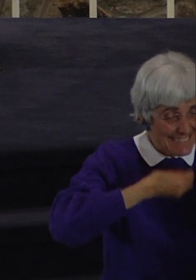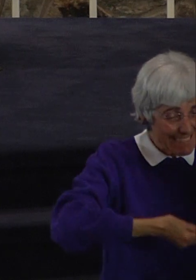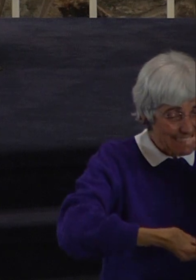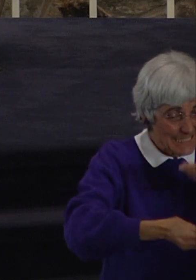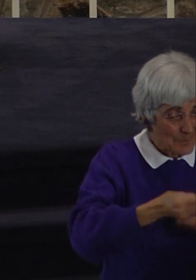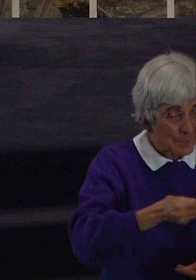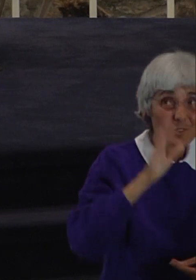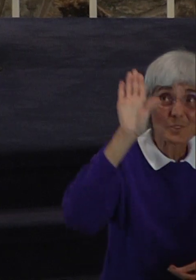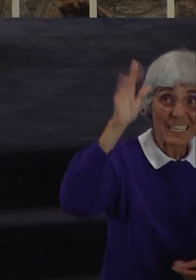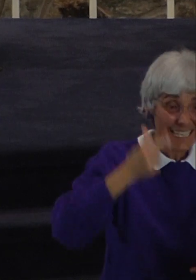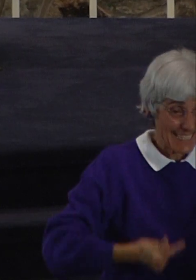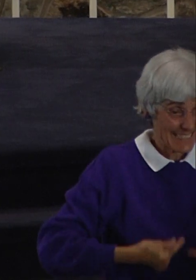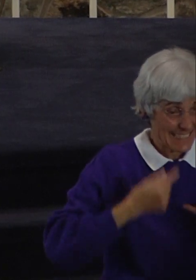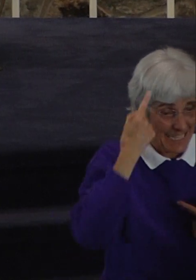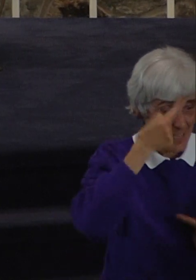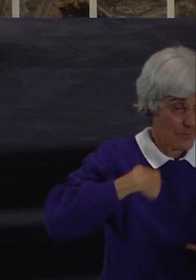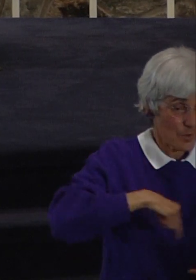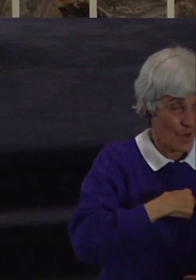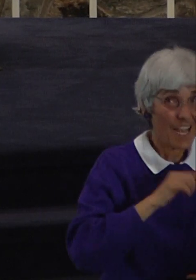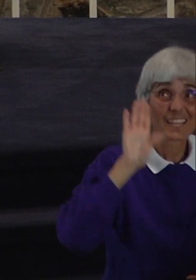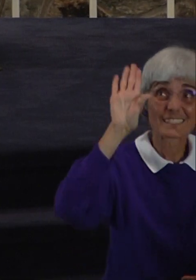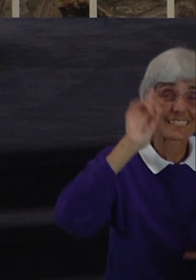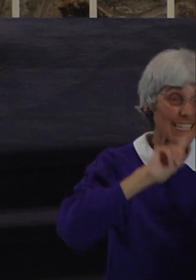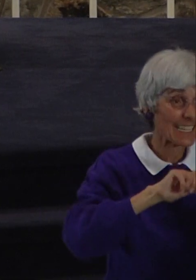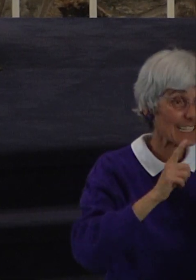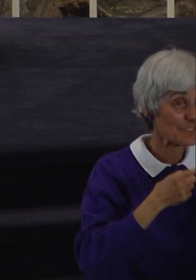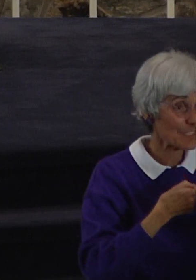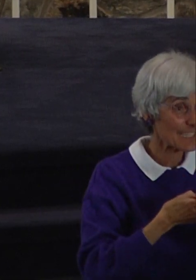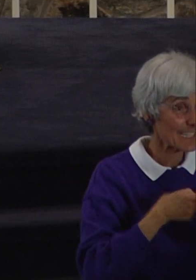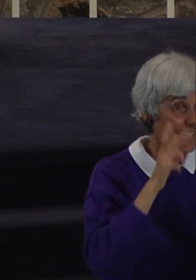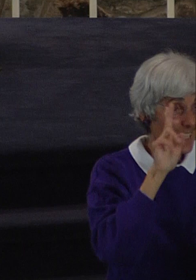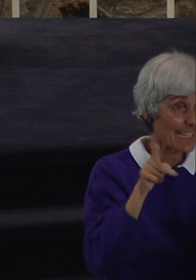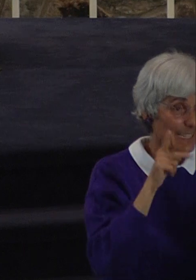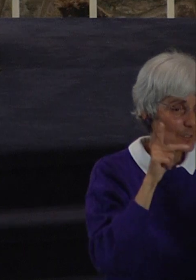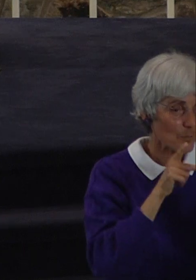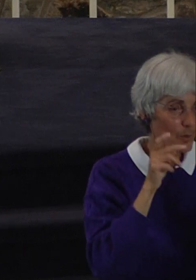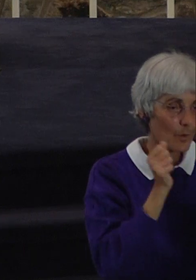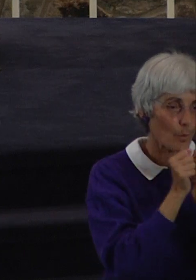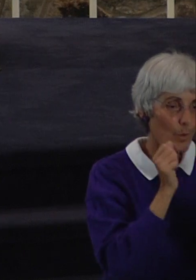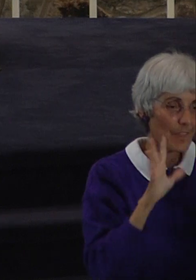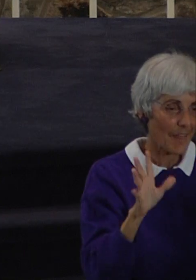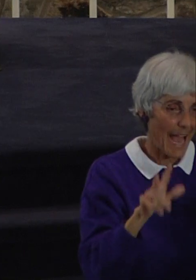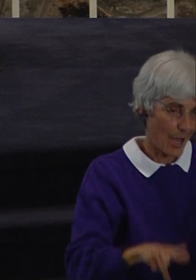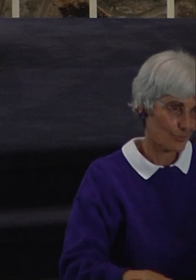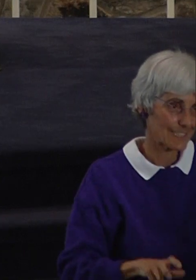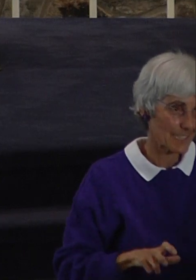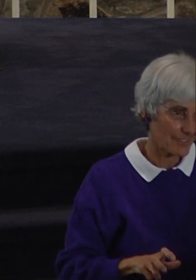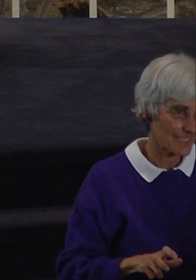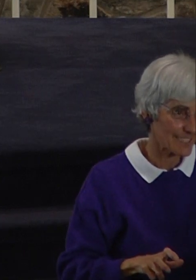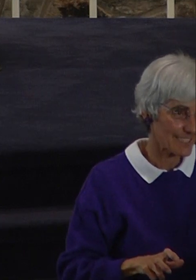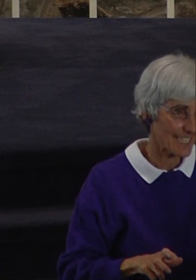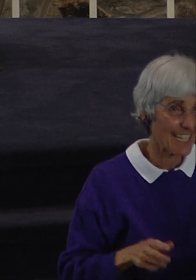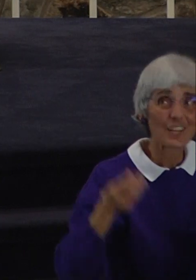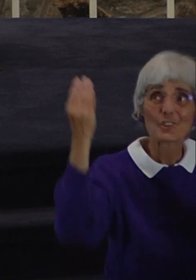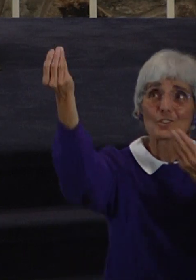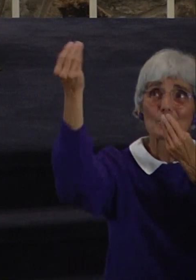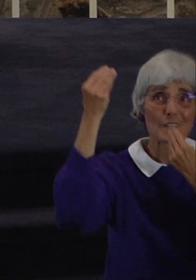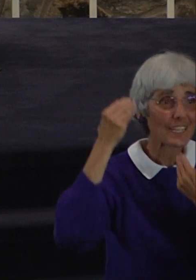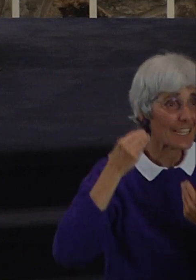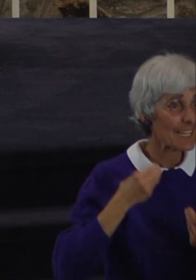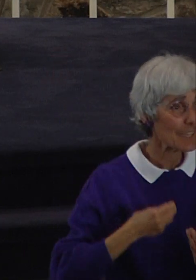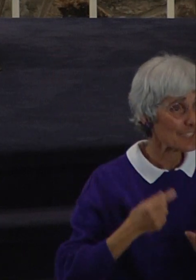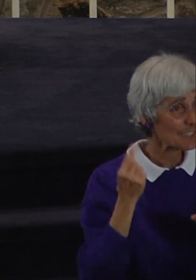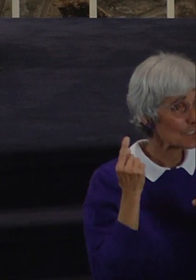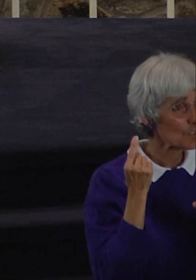his friends, that he is perfectly selfless. And then you give us